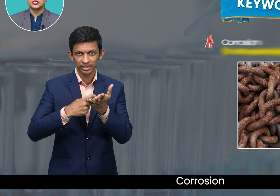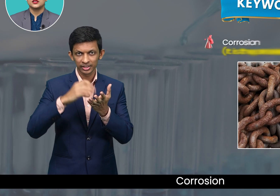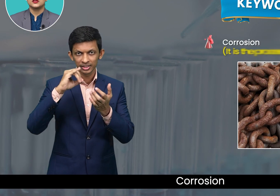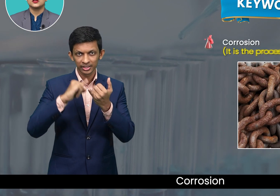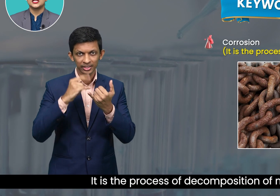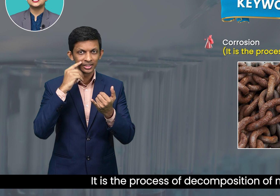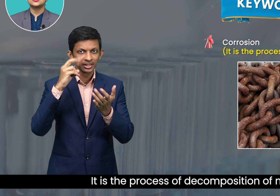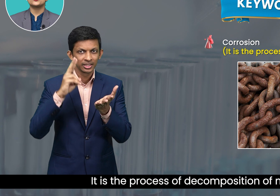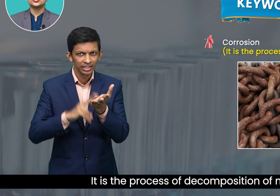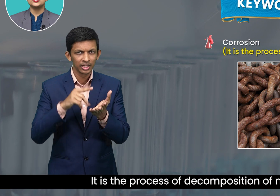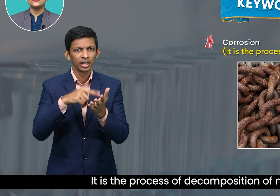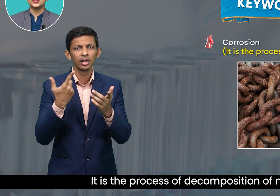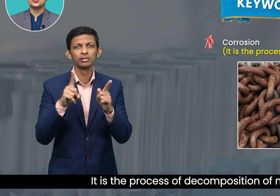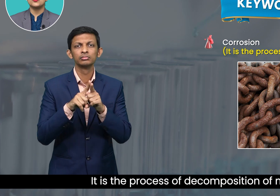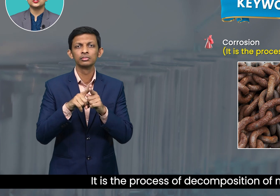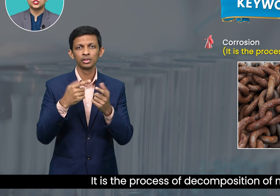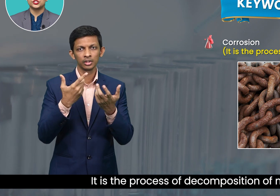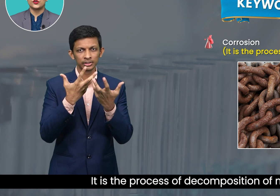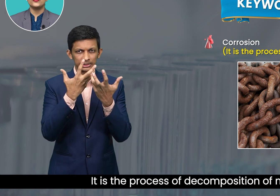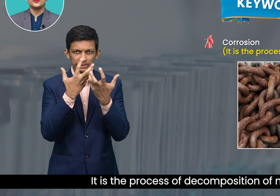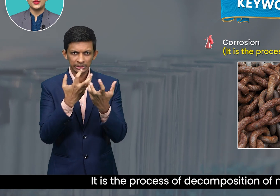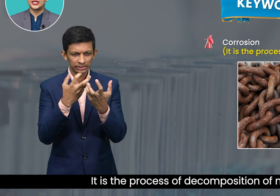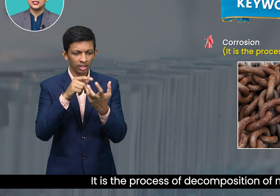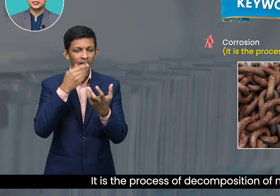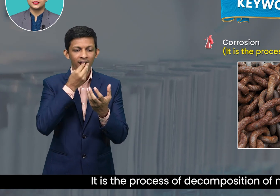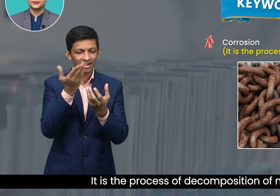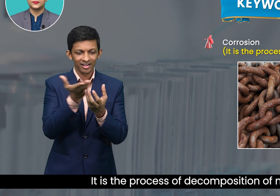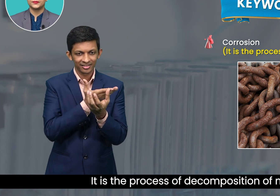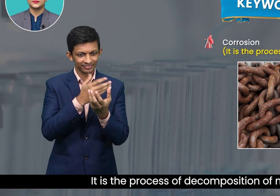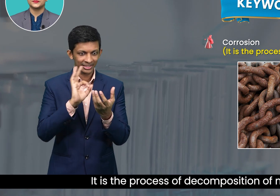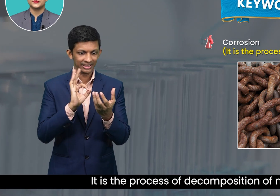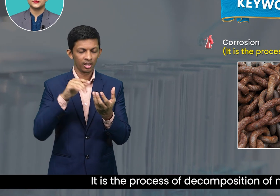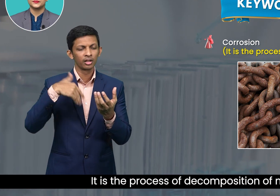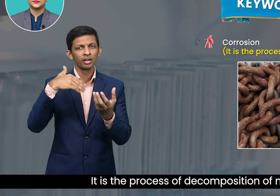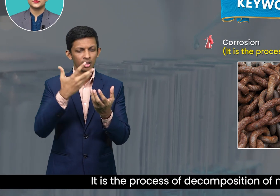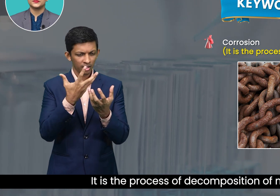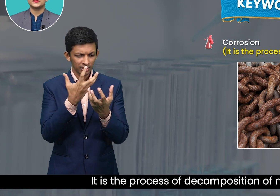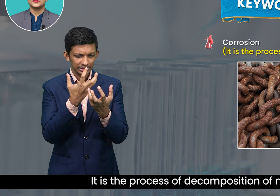corrosion. It is the process of decomposition of metals.